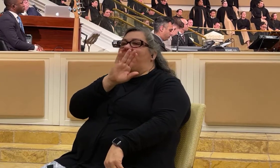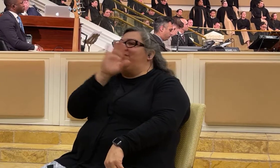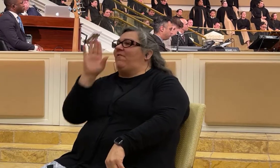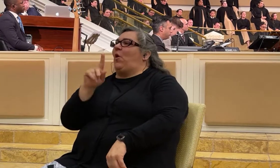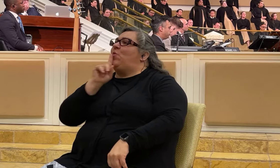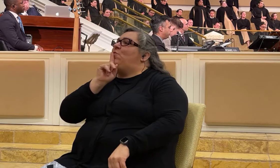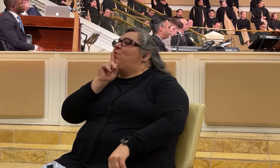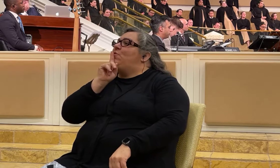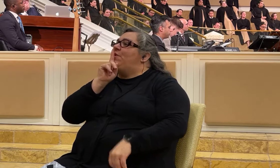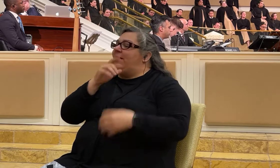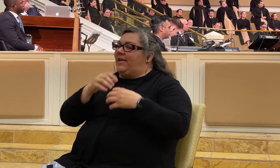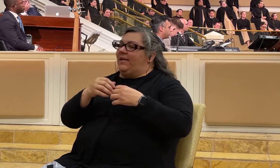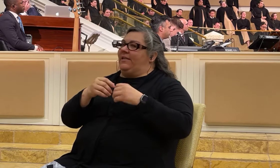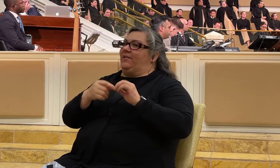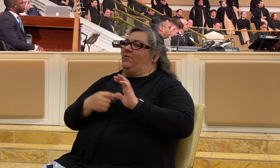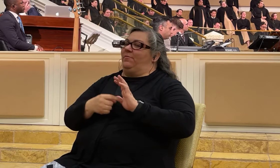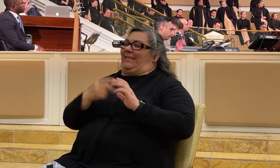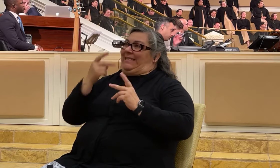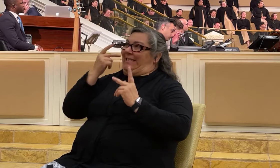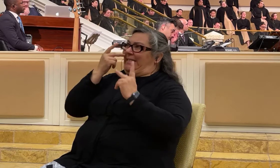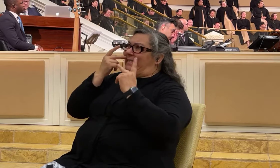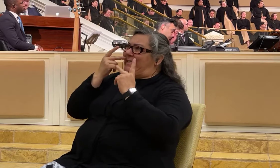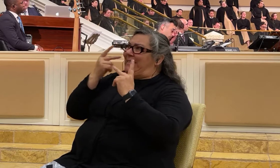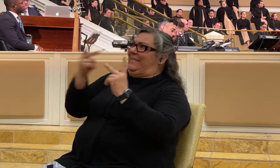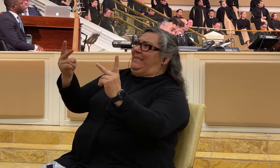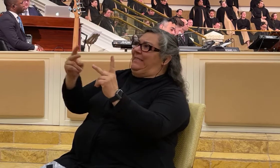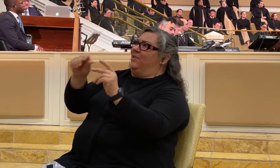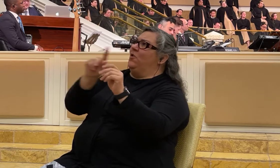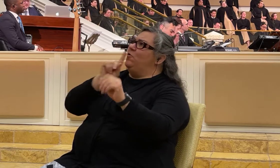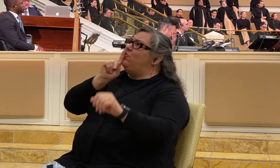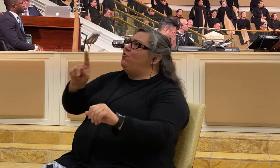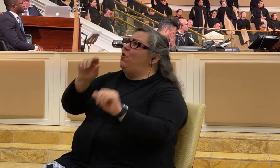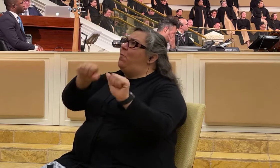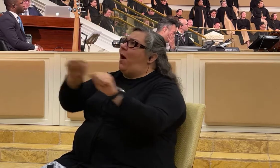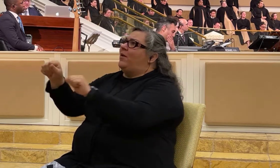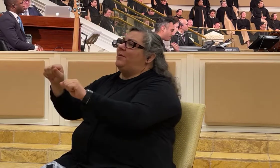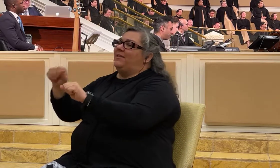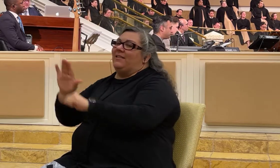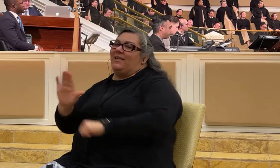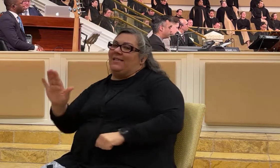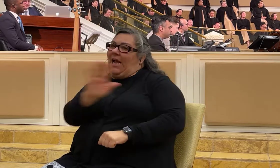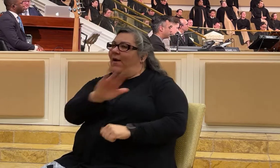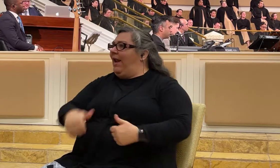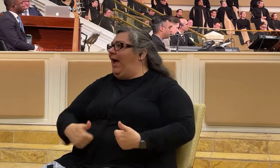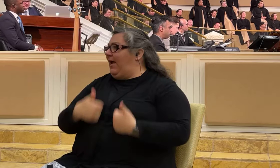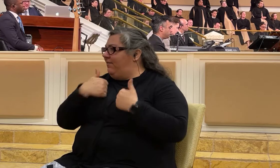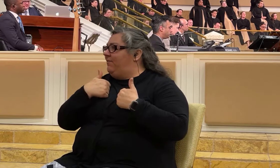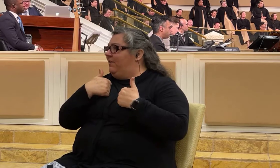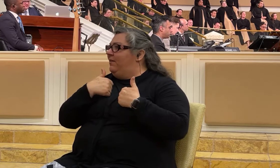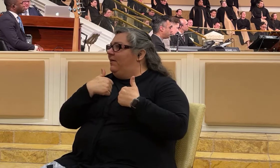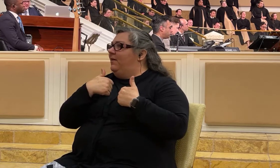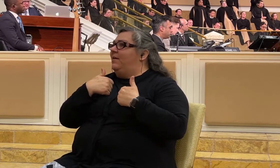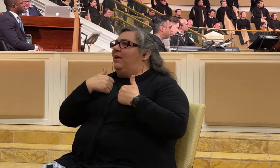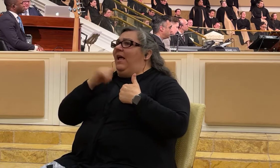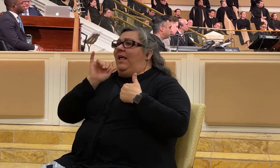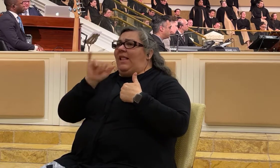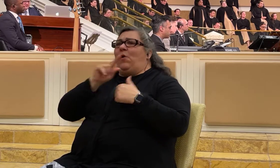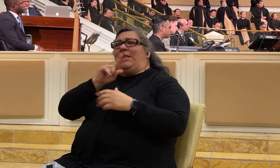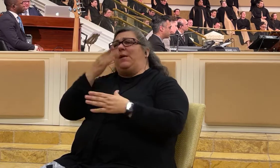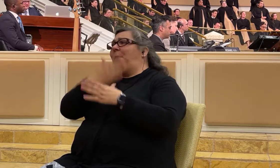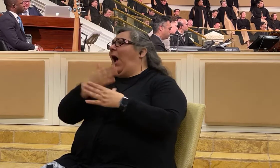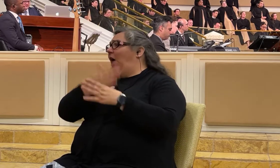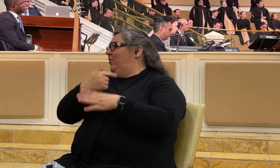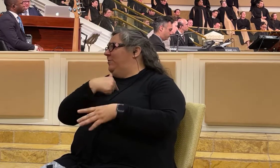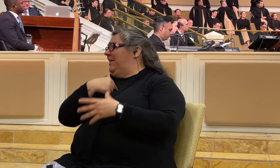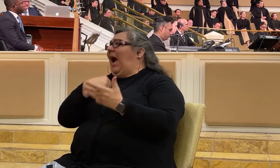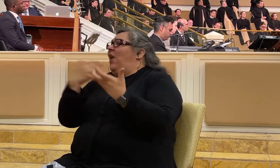never been exposed to the starting range of possibilities in their own life. And that bothers me. I don't